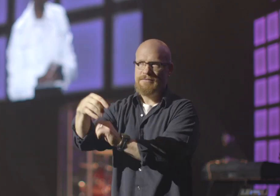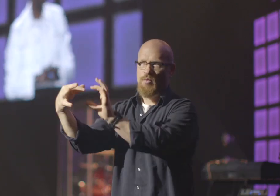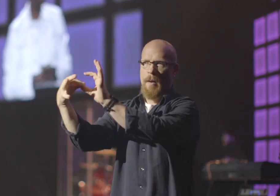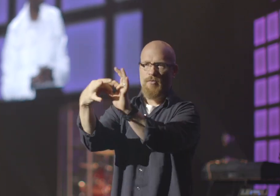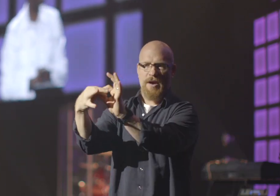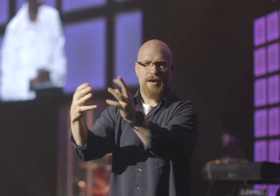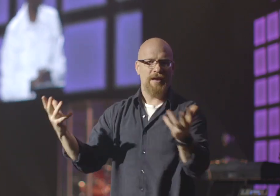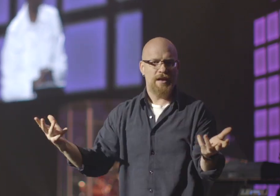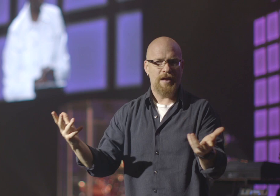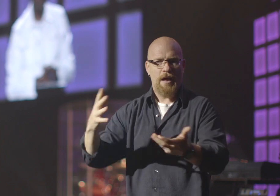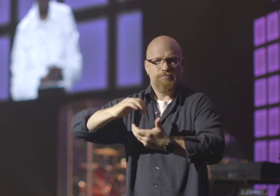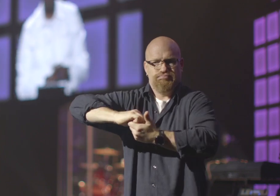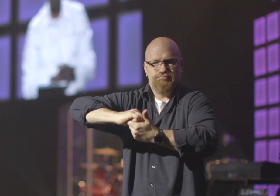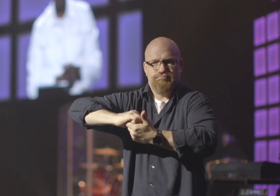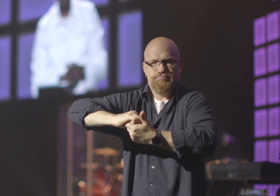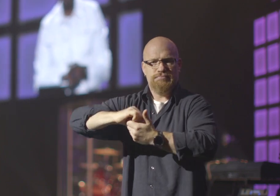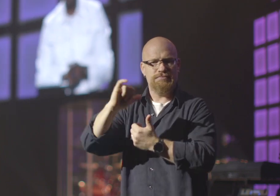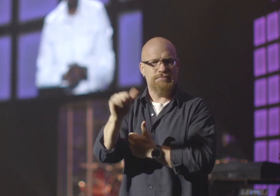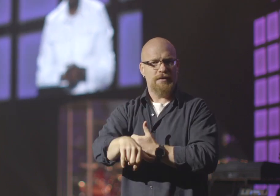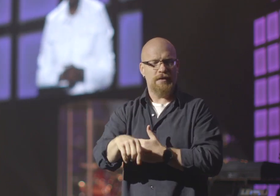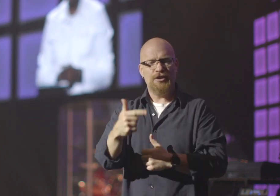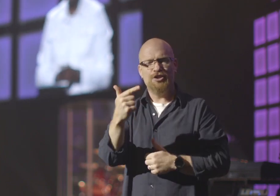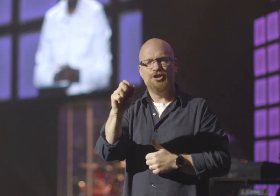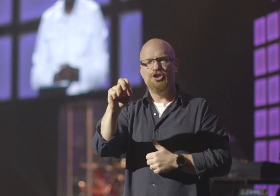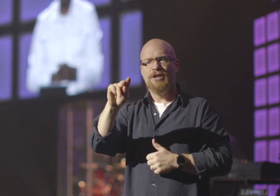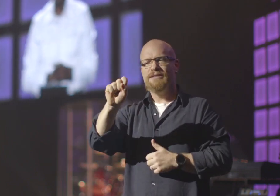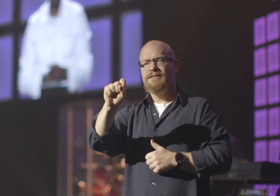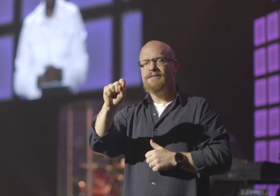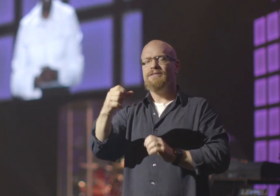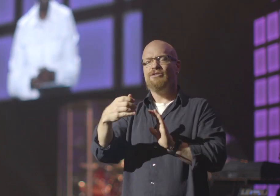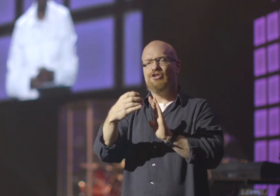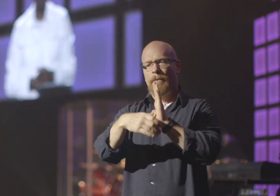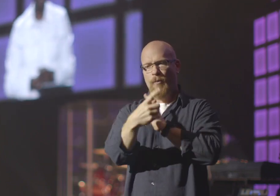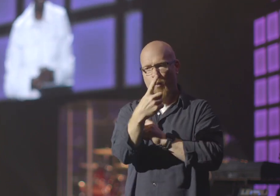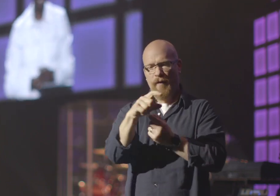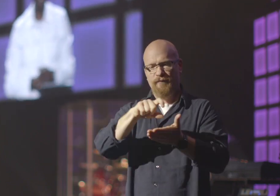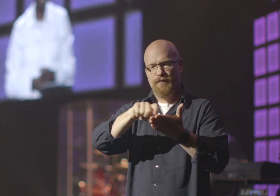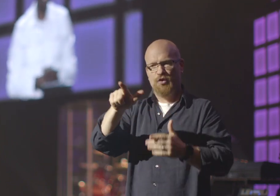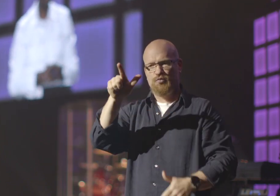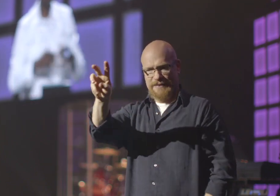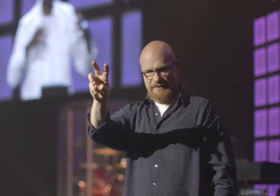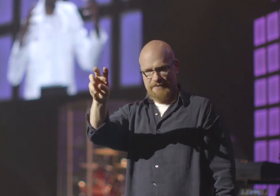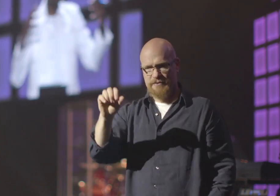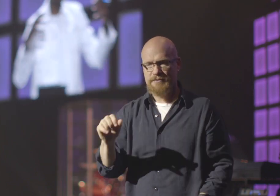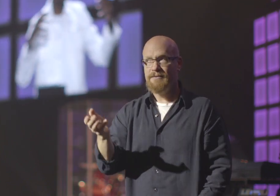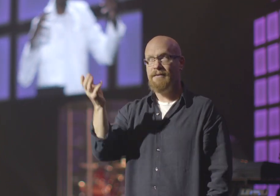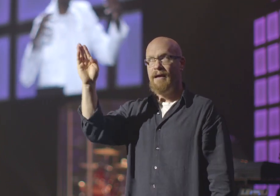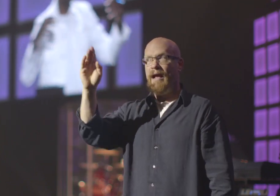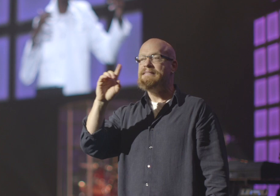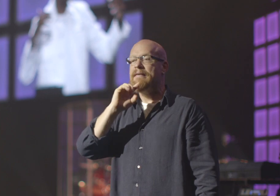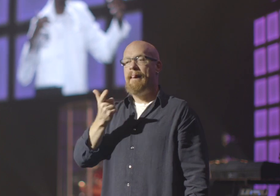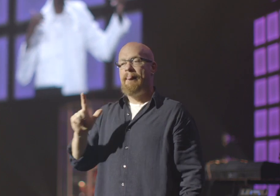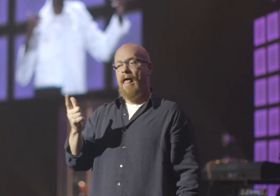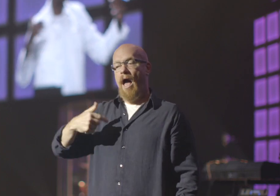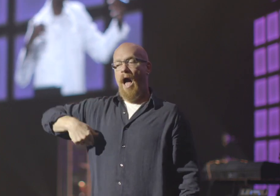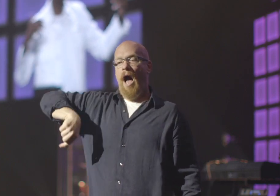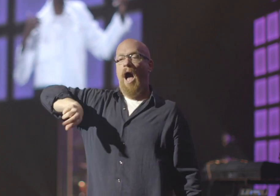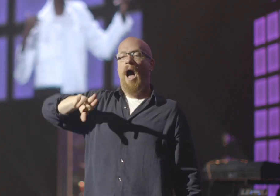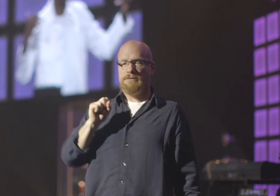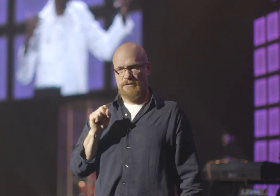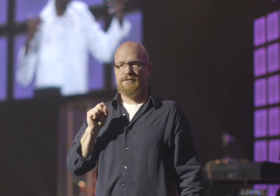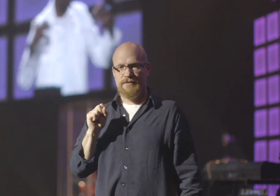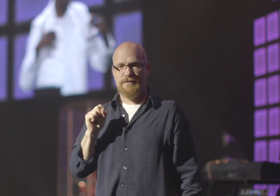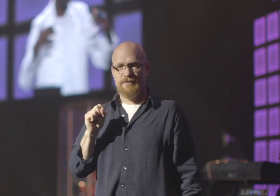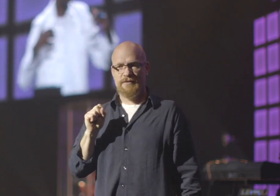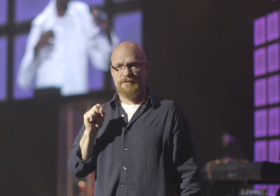in the book of Genesis chapter 1, verse 26, and it says, God said, "Let us, Father, Son, Holy Spirit, let